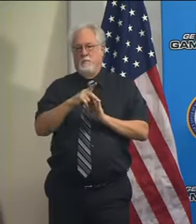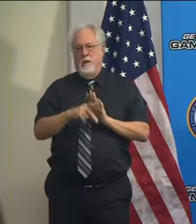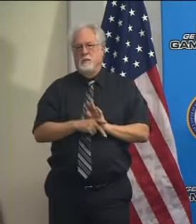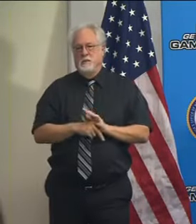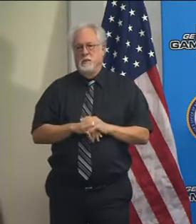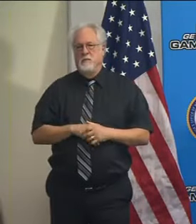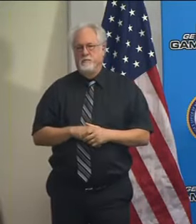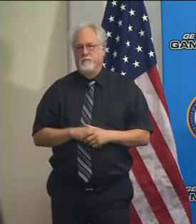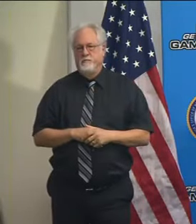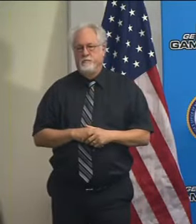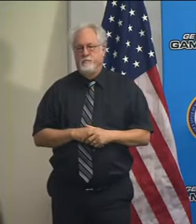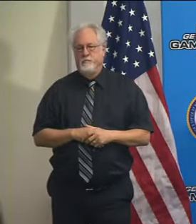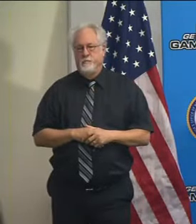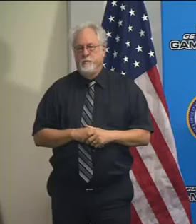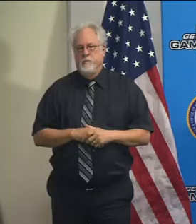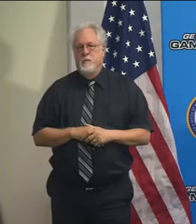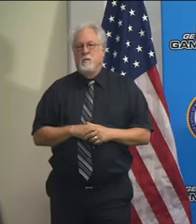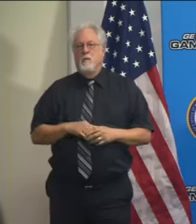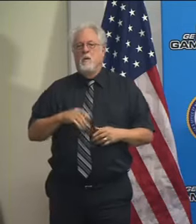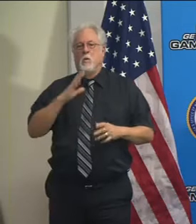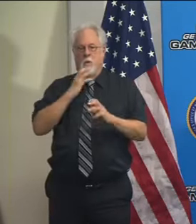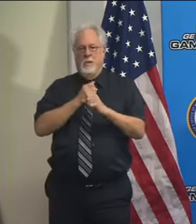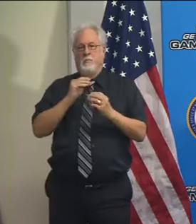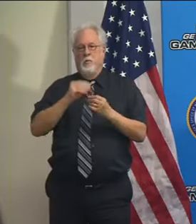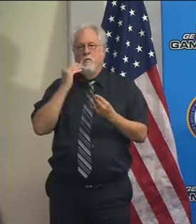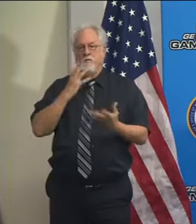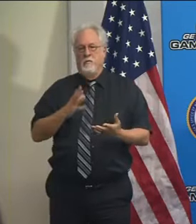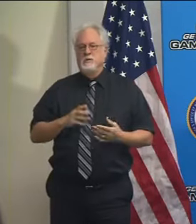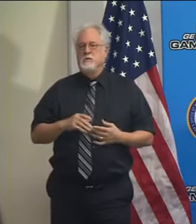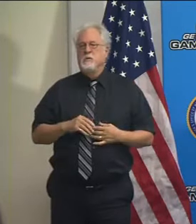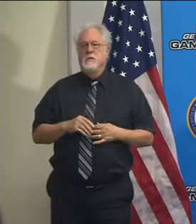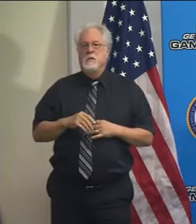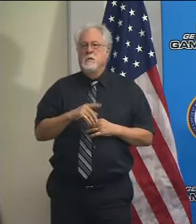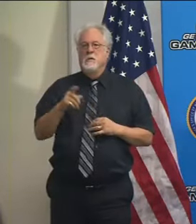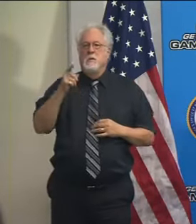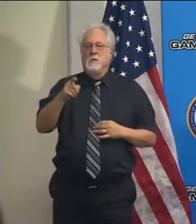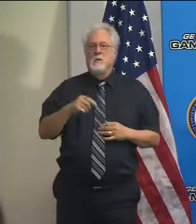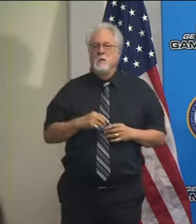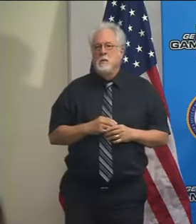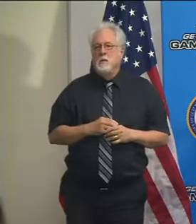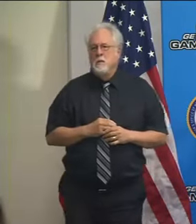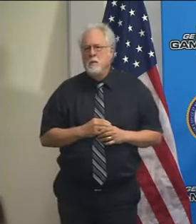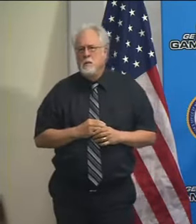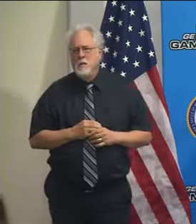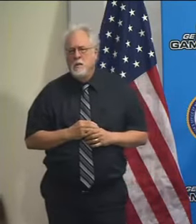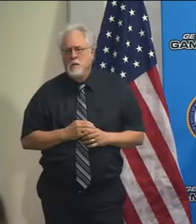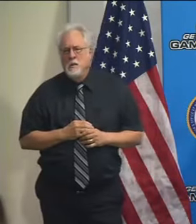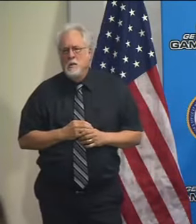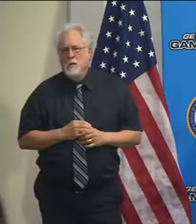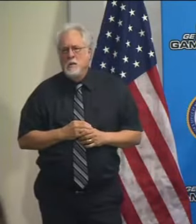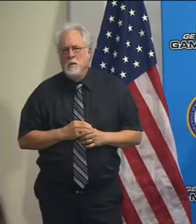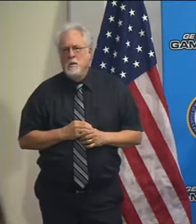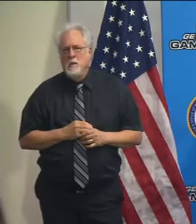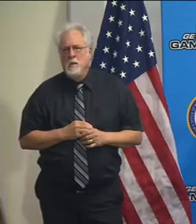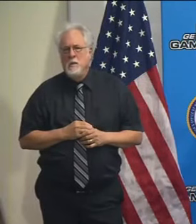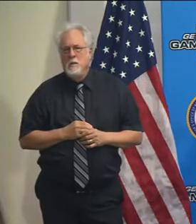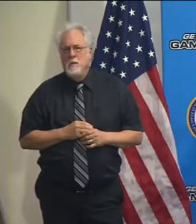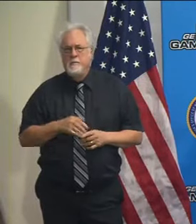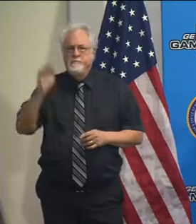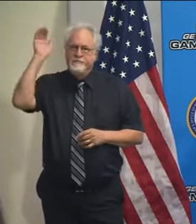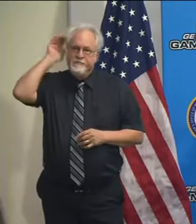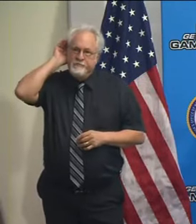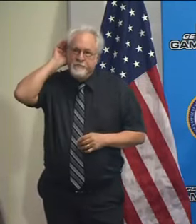and we'll get you some more information soon. Yes, sir. I think my comment was a little bit already,